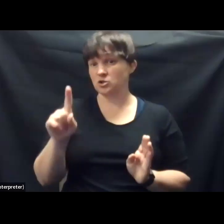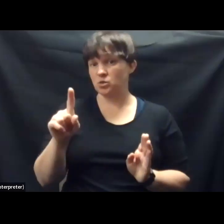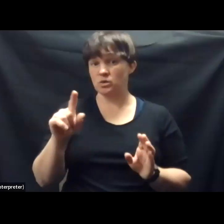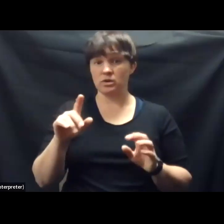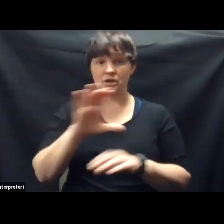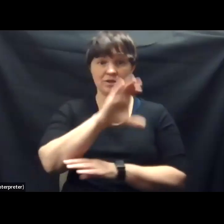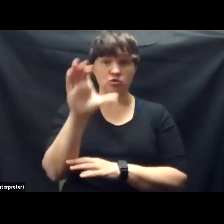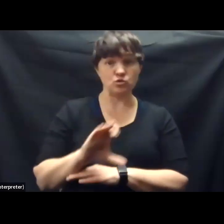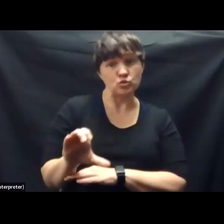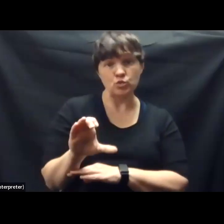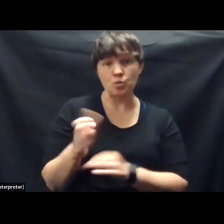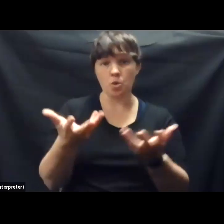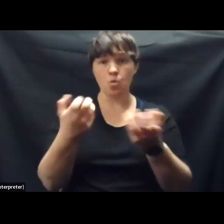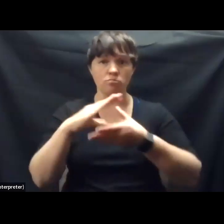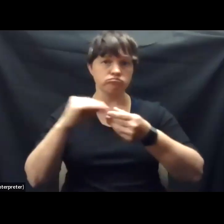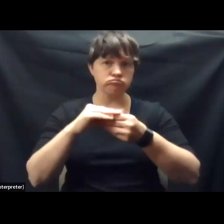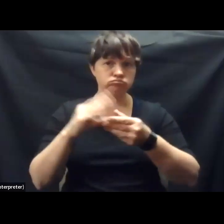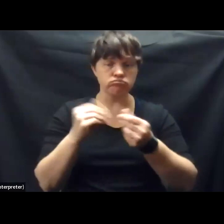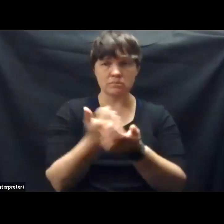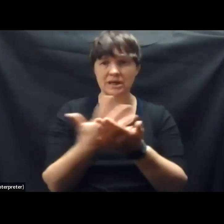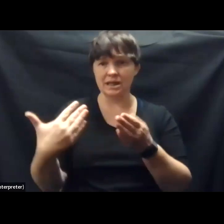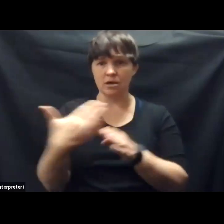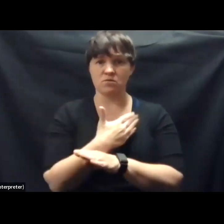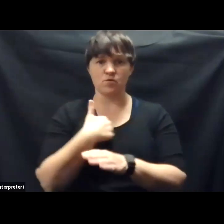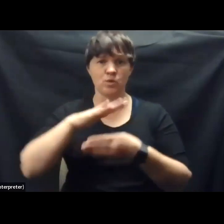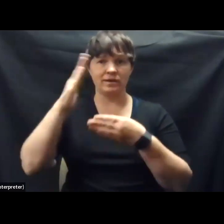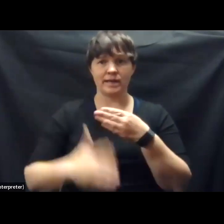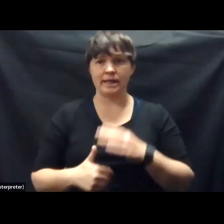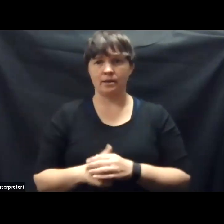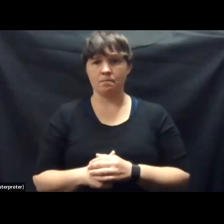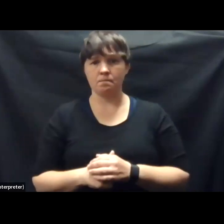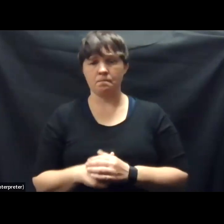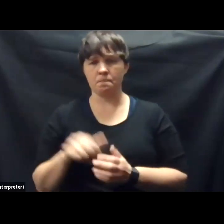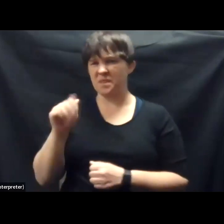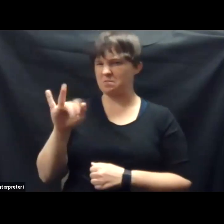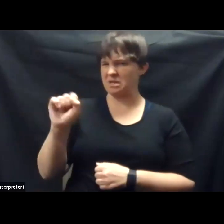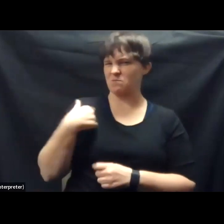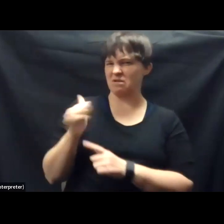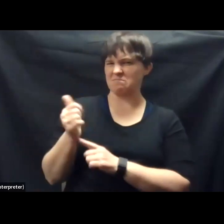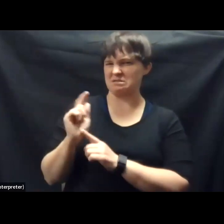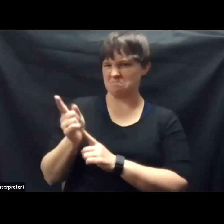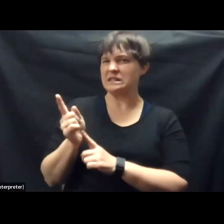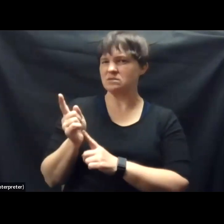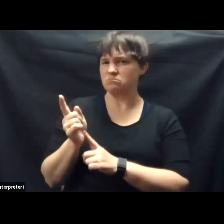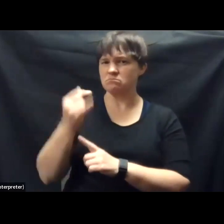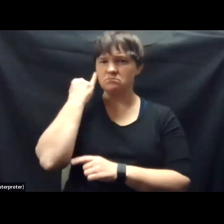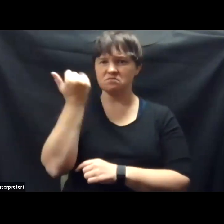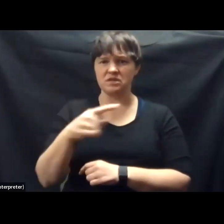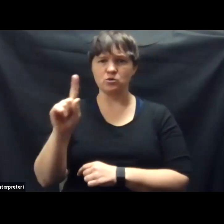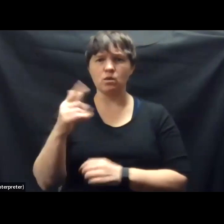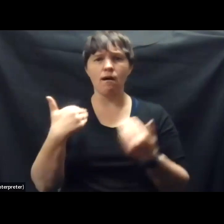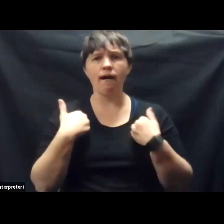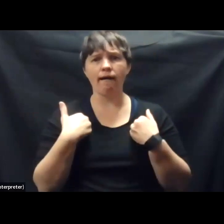Zoom land would like to say a few words before we end. Yeah, I think we have 10 minutes to, if anybody has